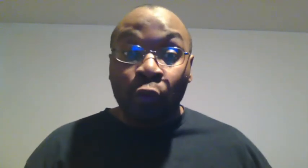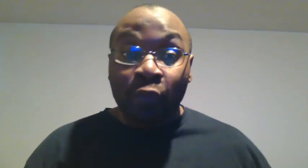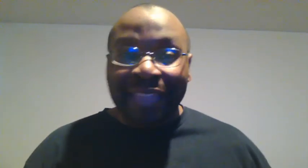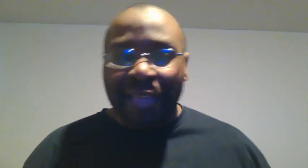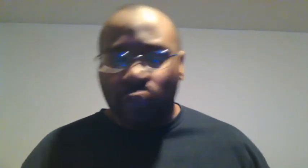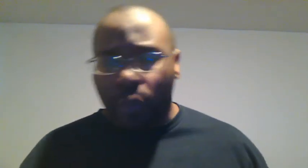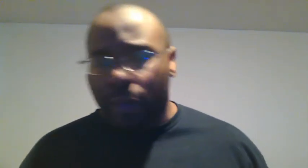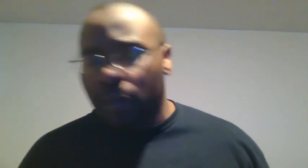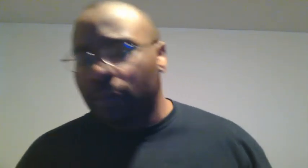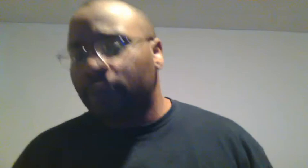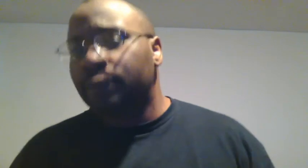as well.